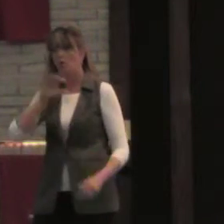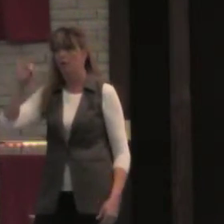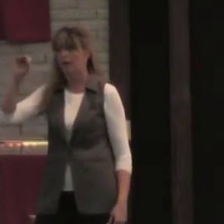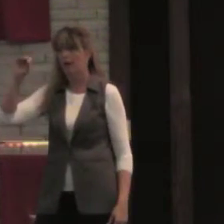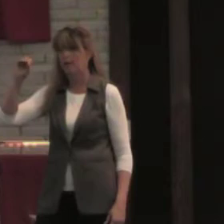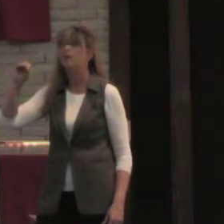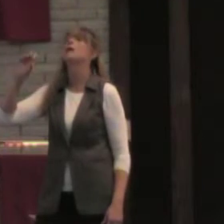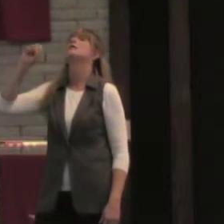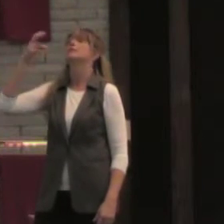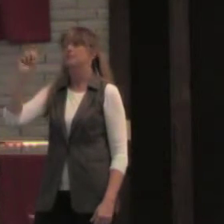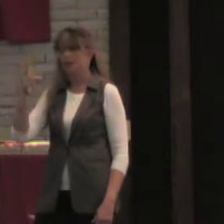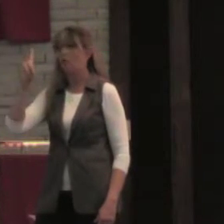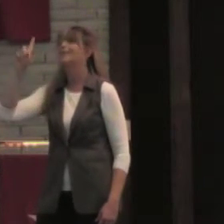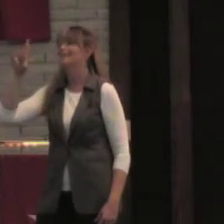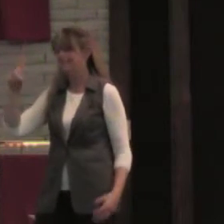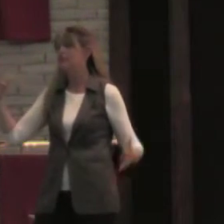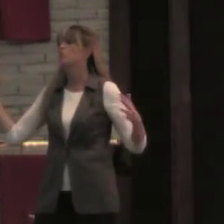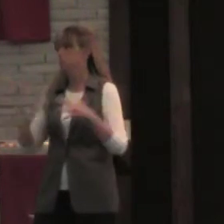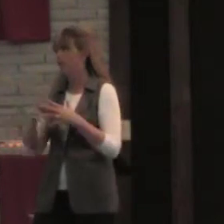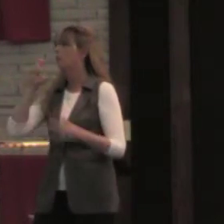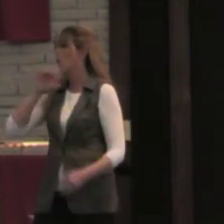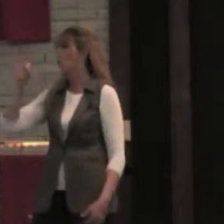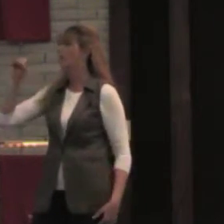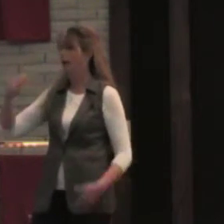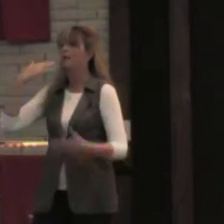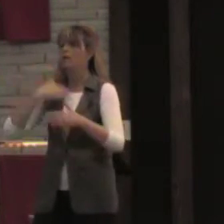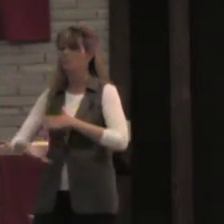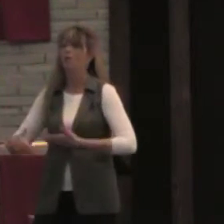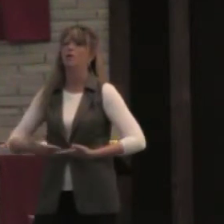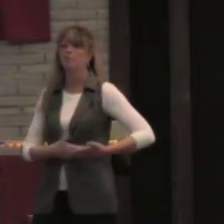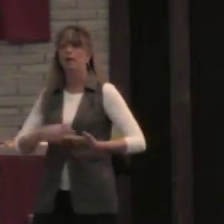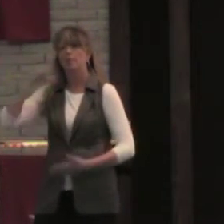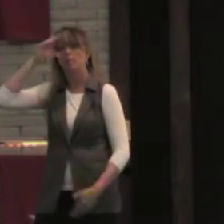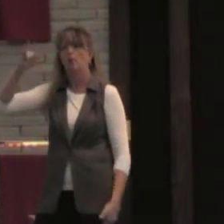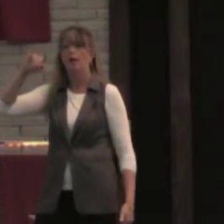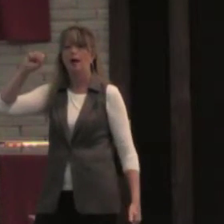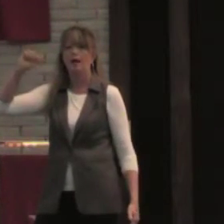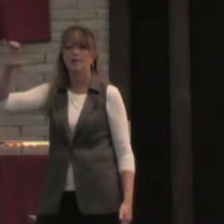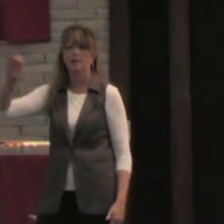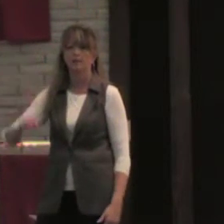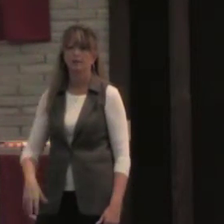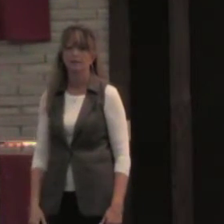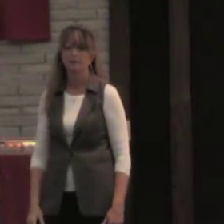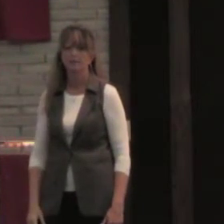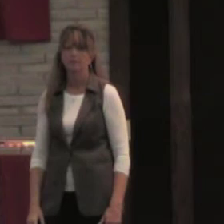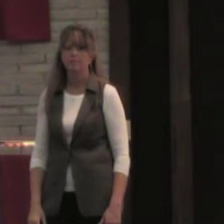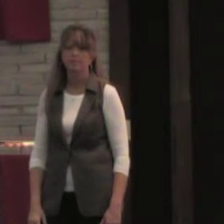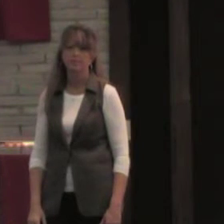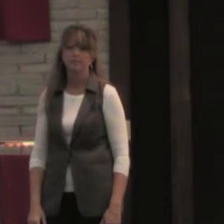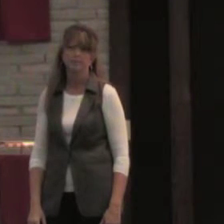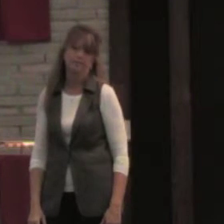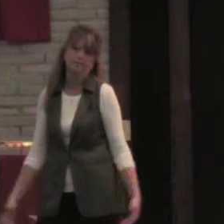God told Sarah she could be pregnant in her 90s, and she did become pregnant in her 90s. And she had a baby boy named Isaac.